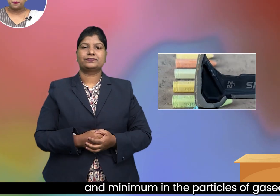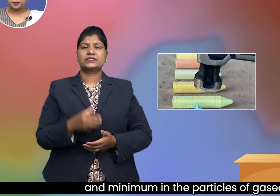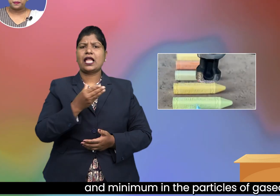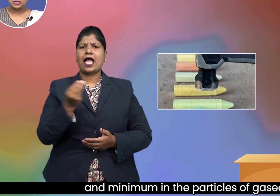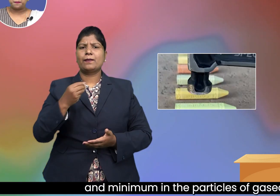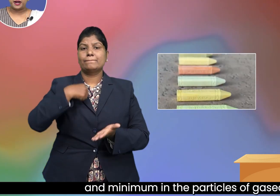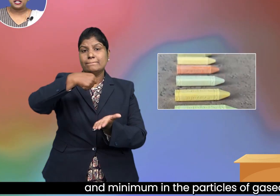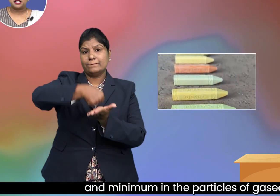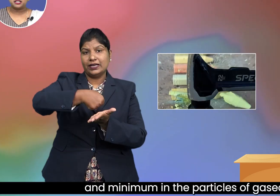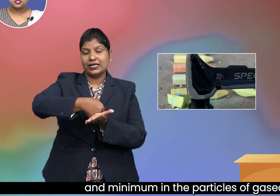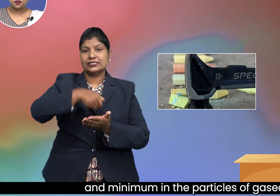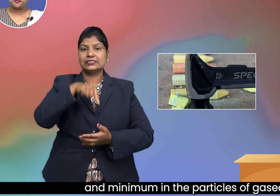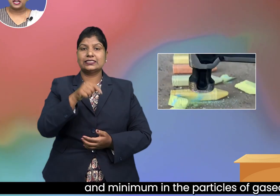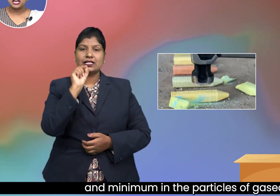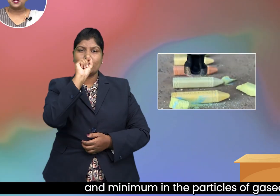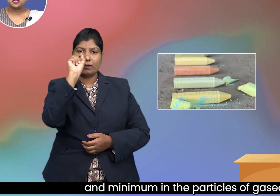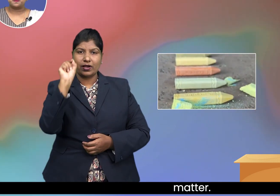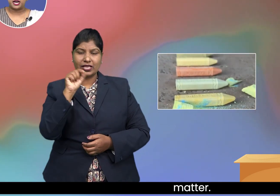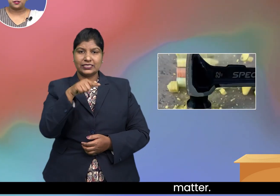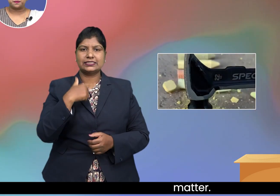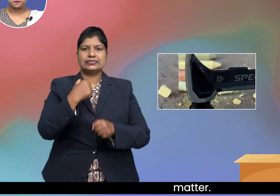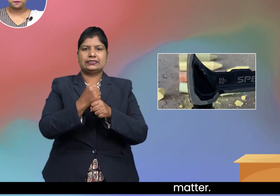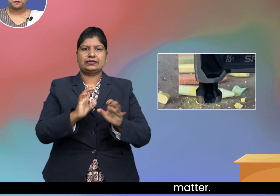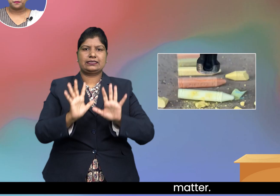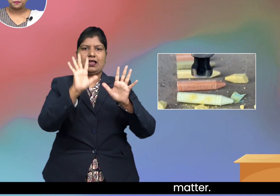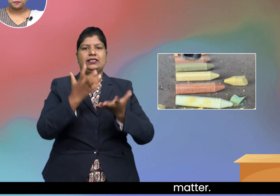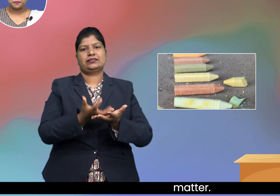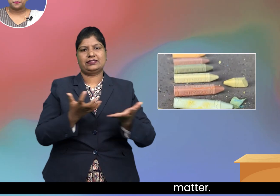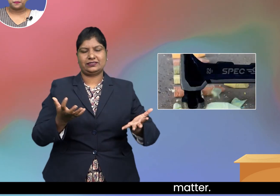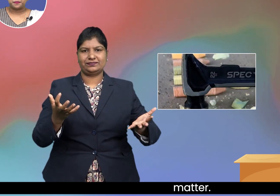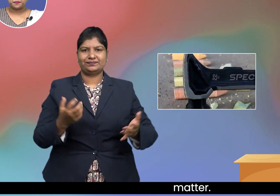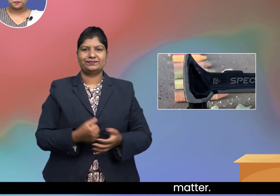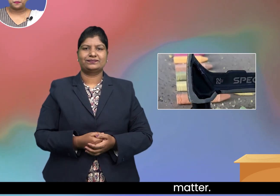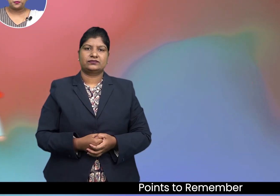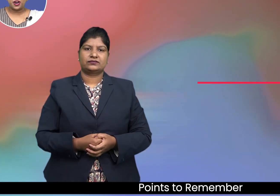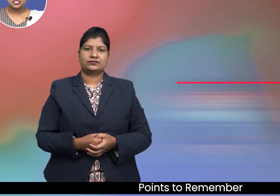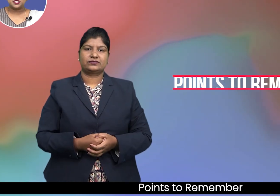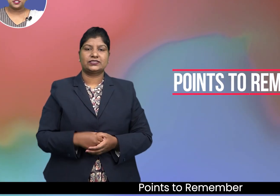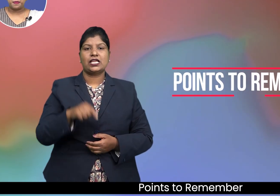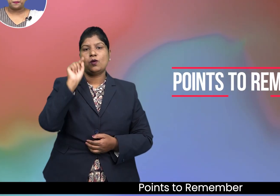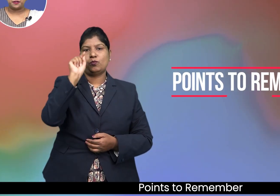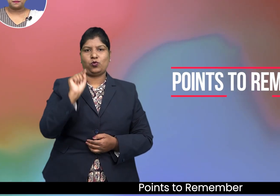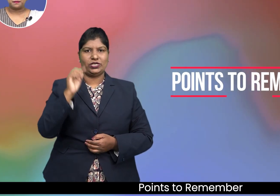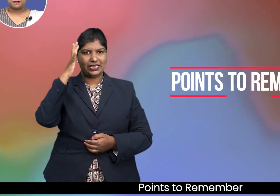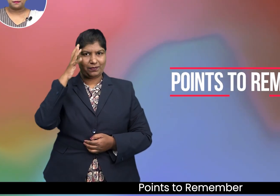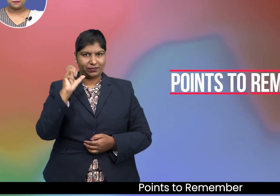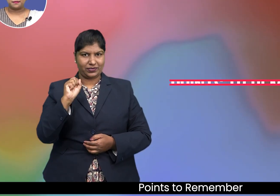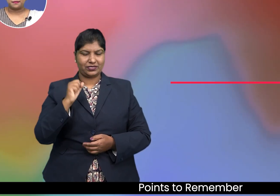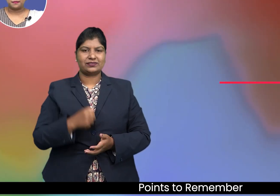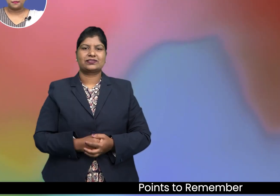and minimum in the particles of gaseous matter. Points to remember.